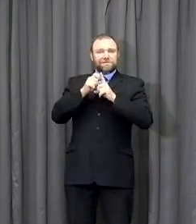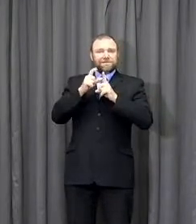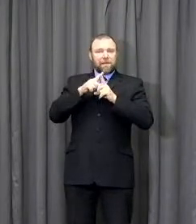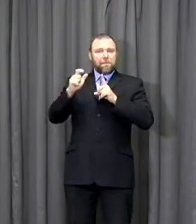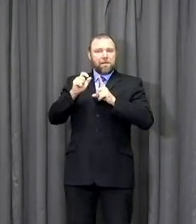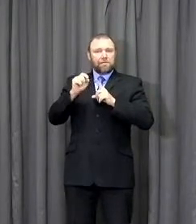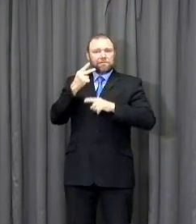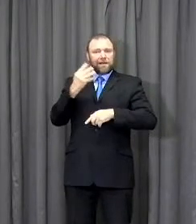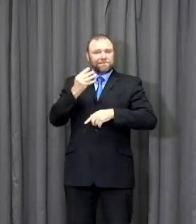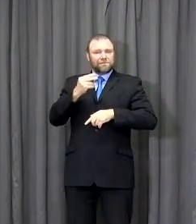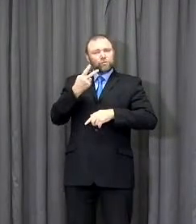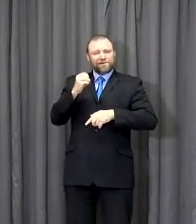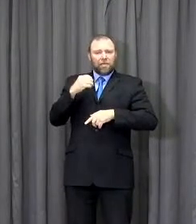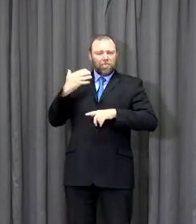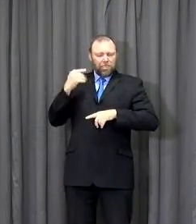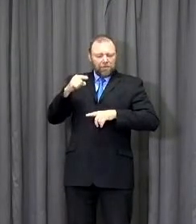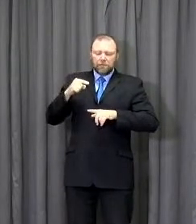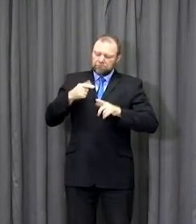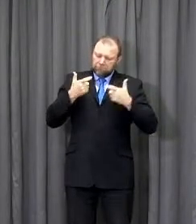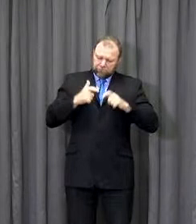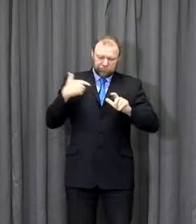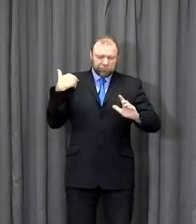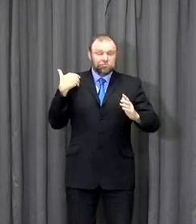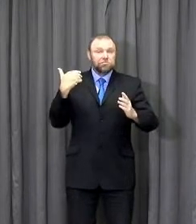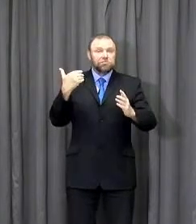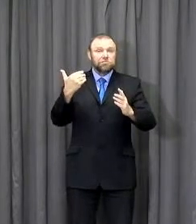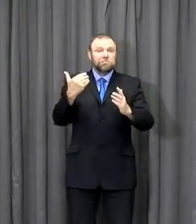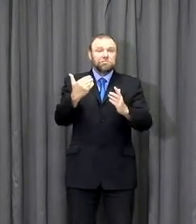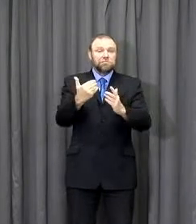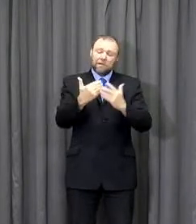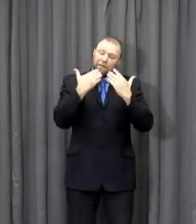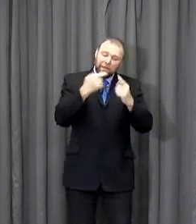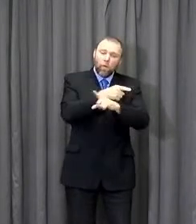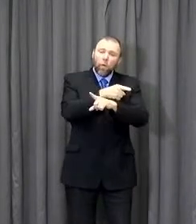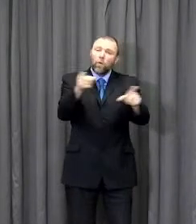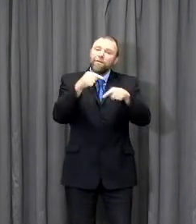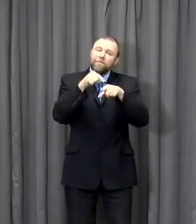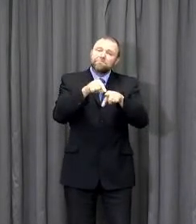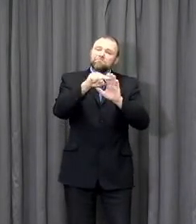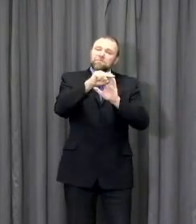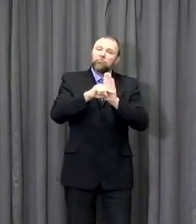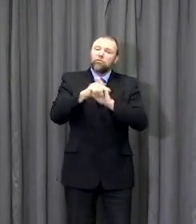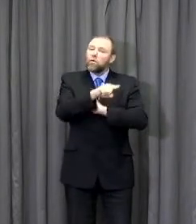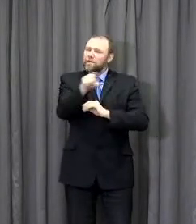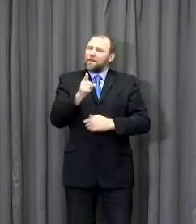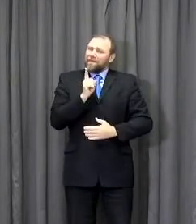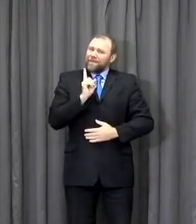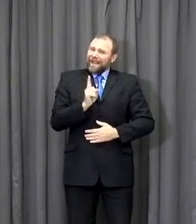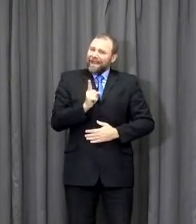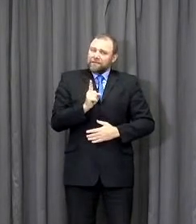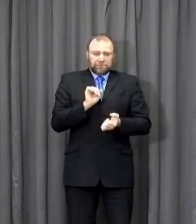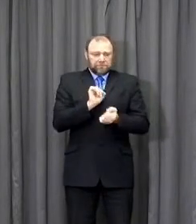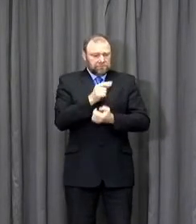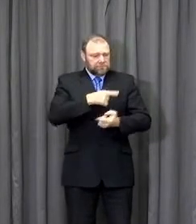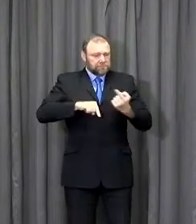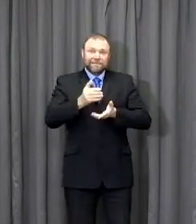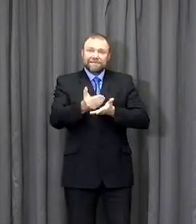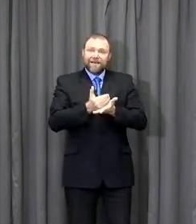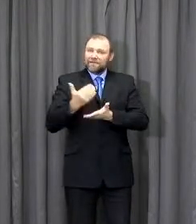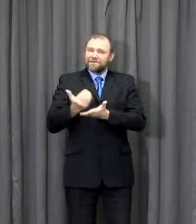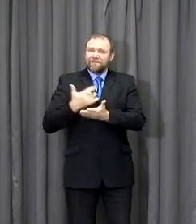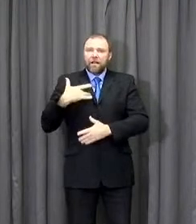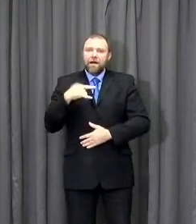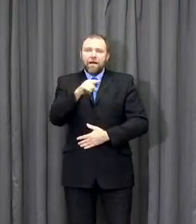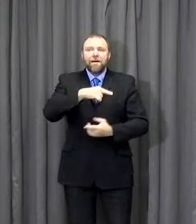those rules and following them rigorously, because that's what's keeping us safe, and that is saving lives. So thank you to everybody who